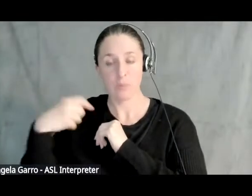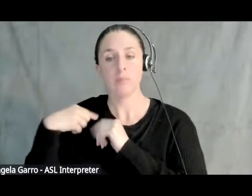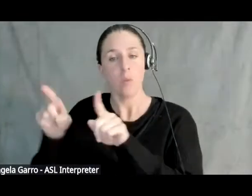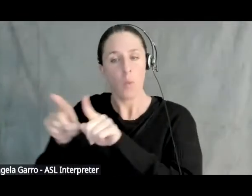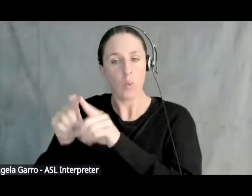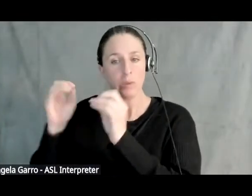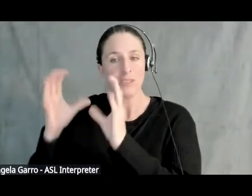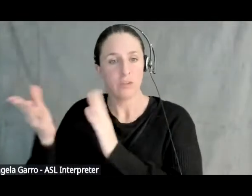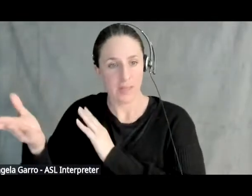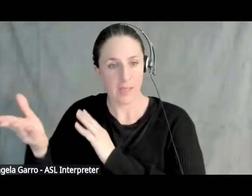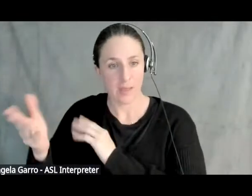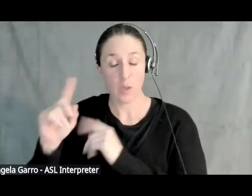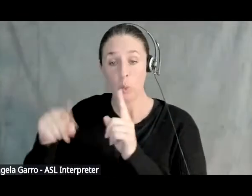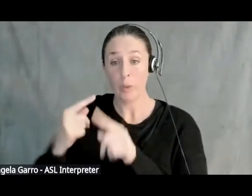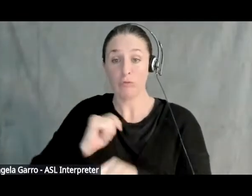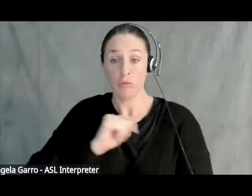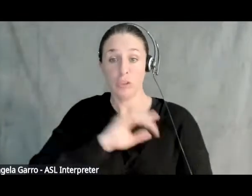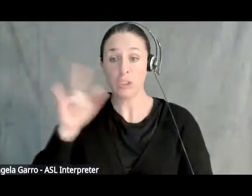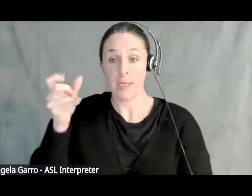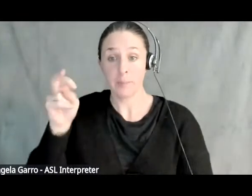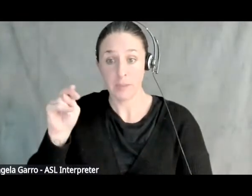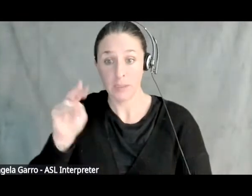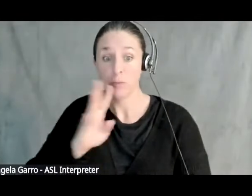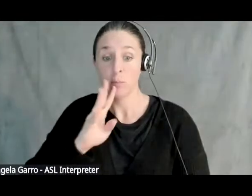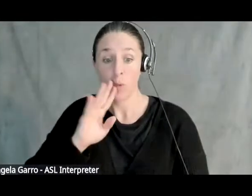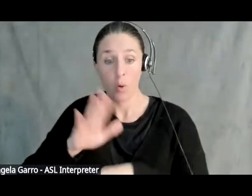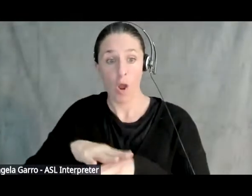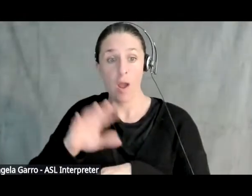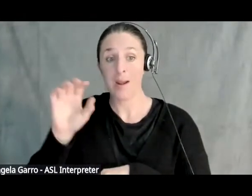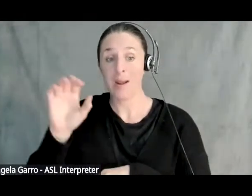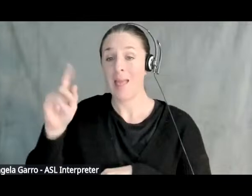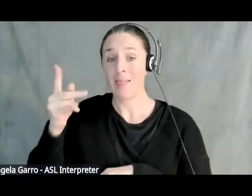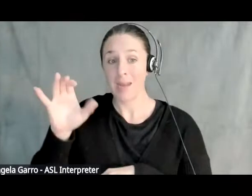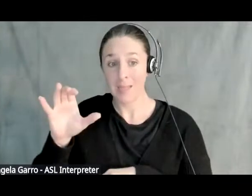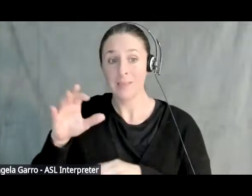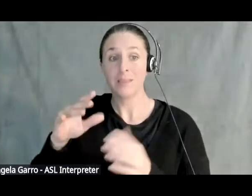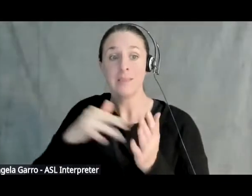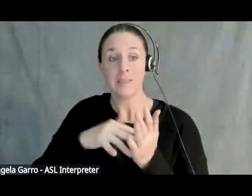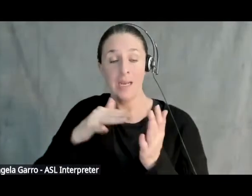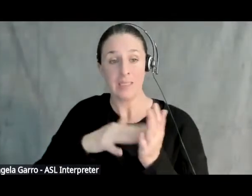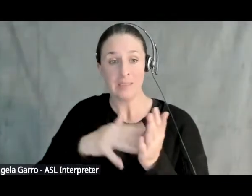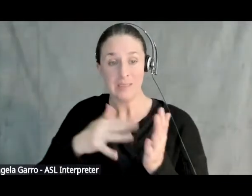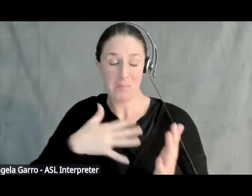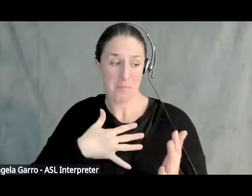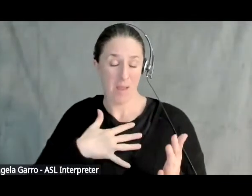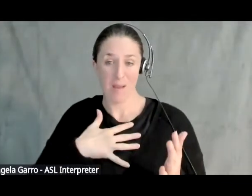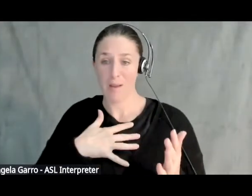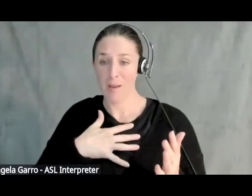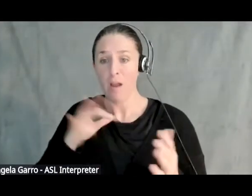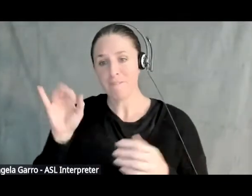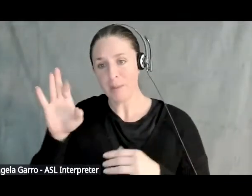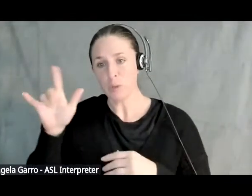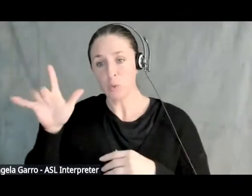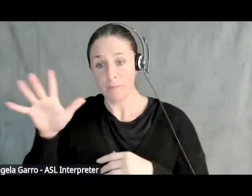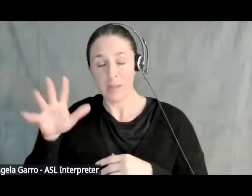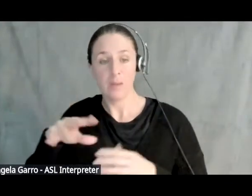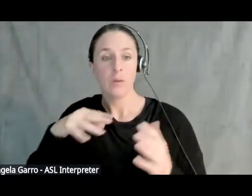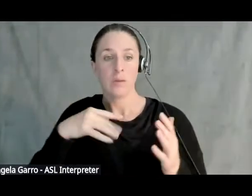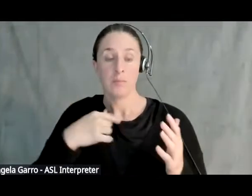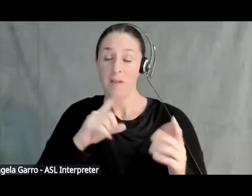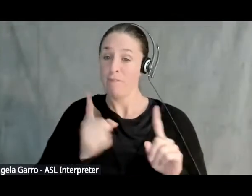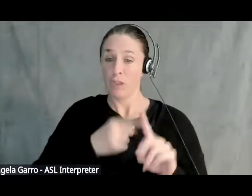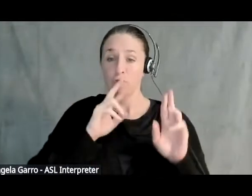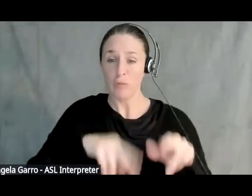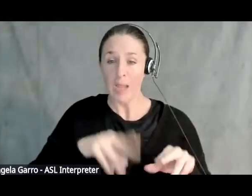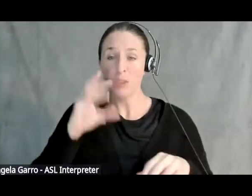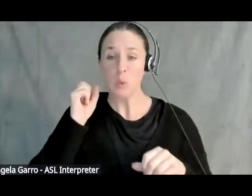When Trustee Jacobson spoke at the California Forum on Ethnic Studies on February 25th, my first reaction to her words were frustration and